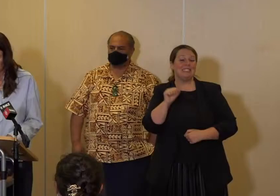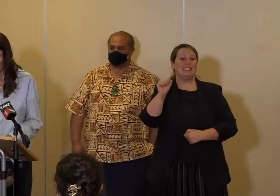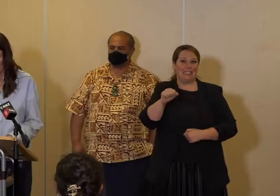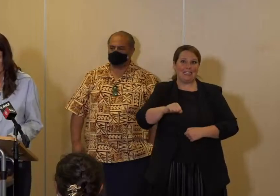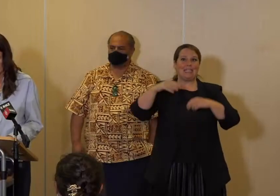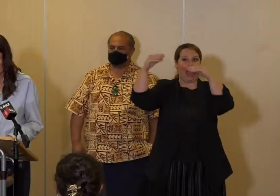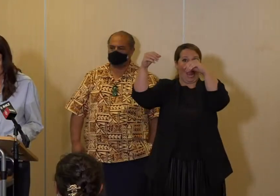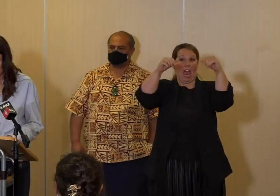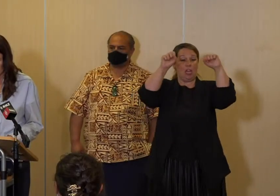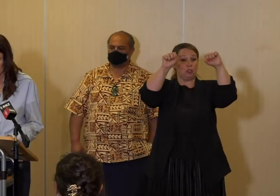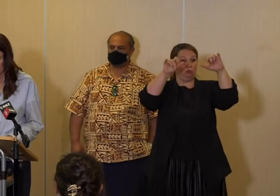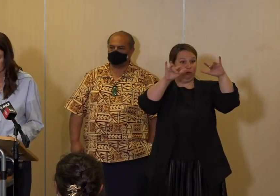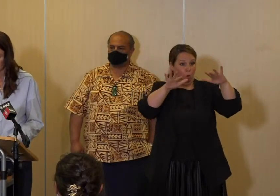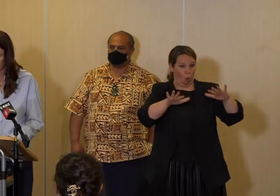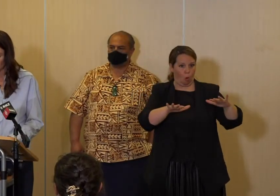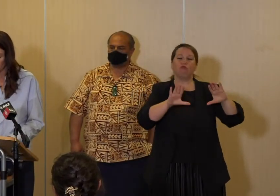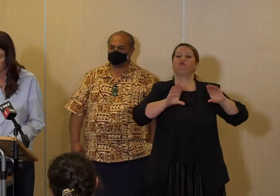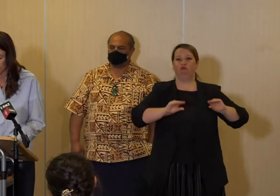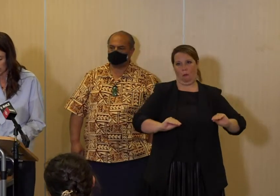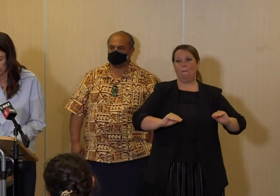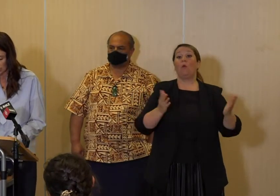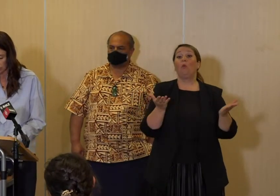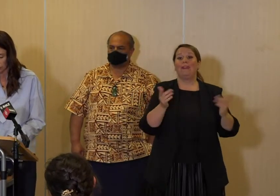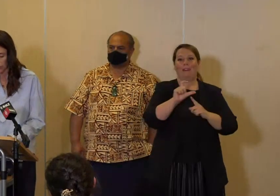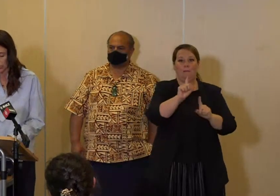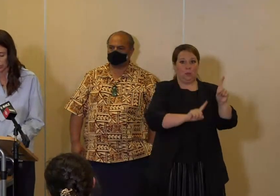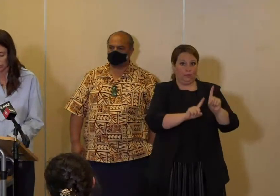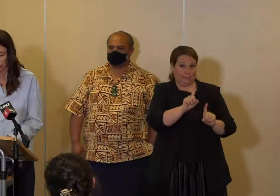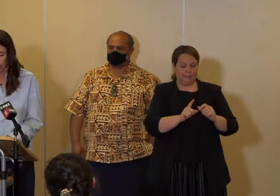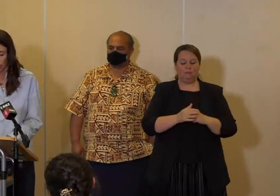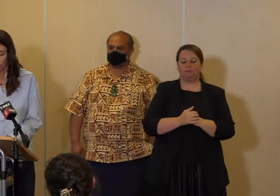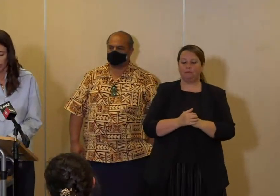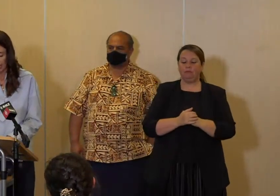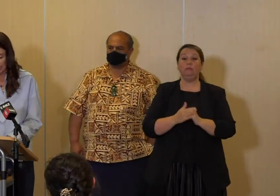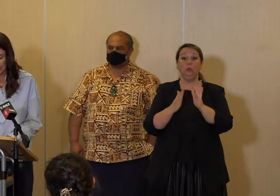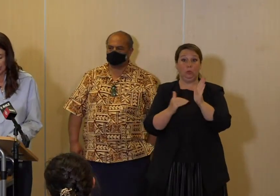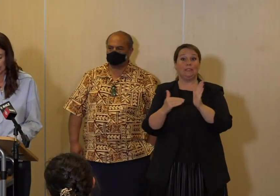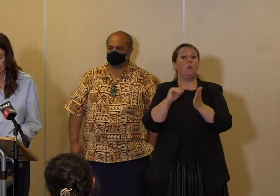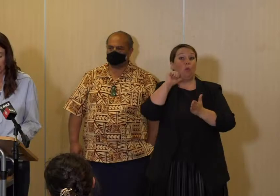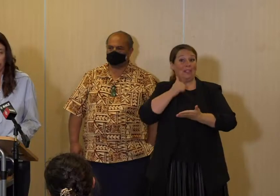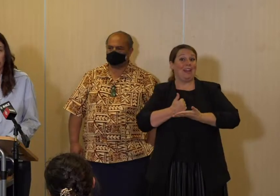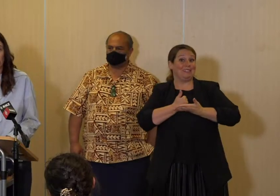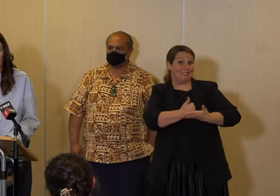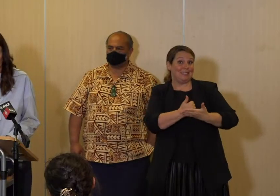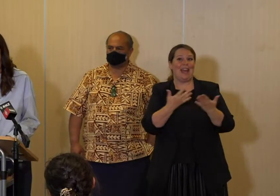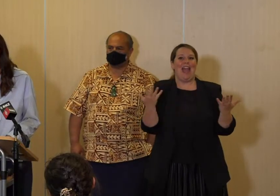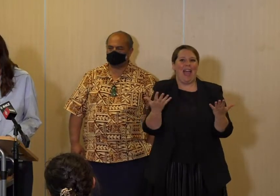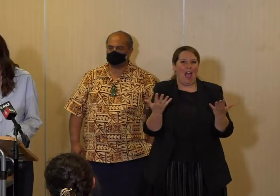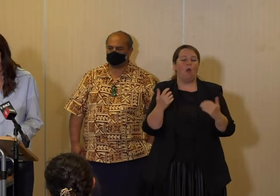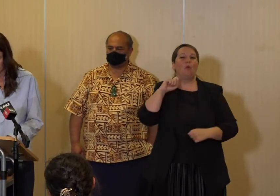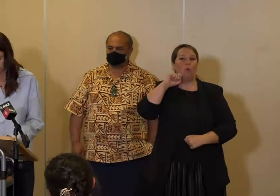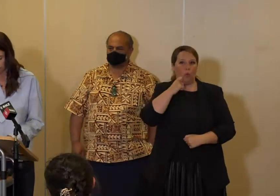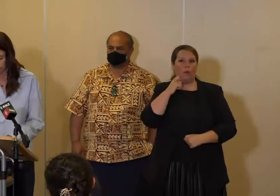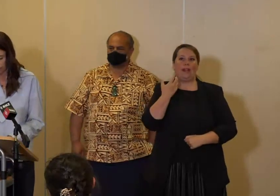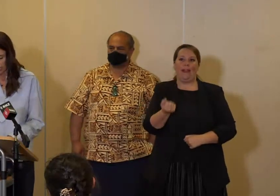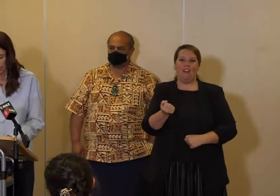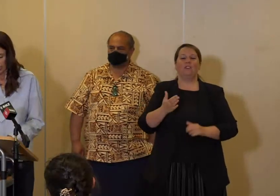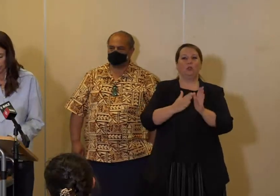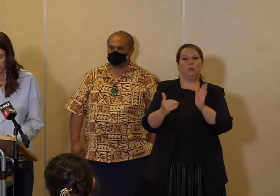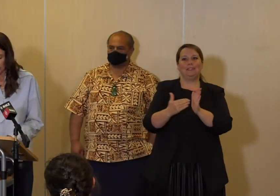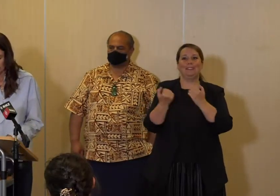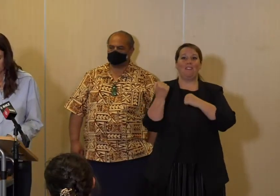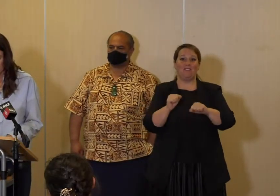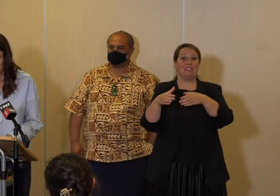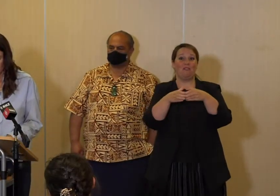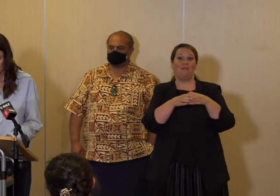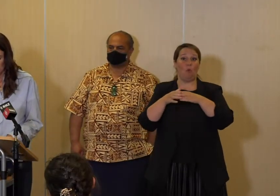Government of Tonga has accepted an initial offer of assistance from New Zealand of an NZDF surveillance flight. A